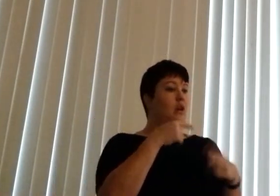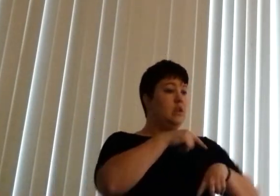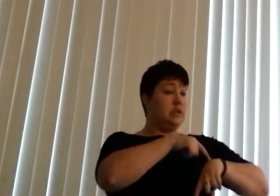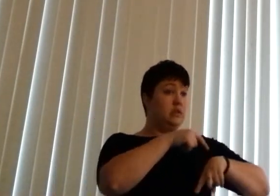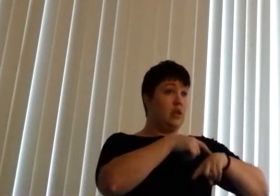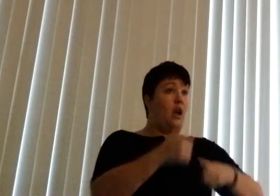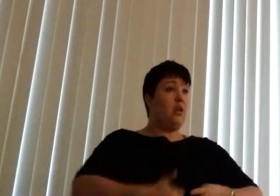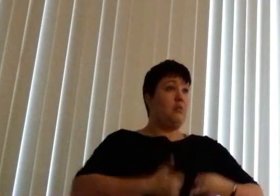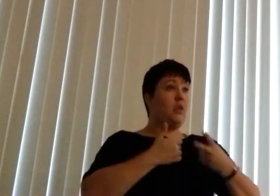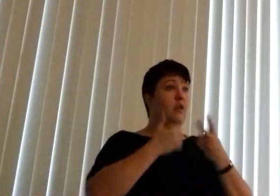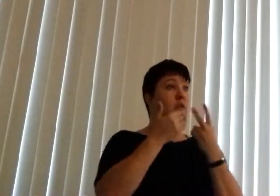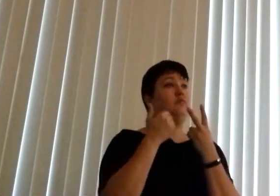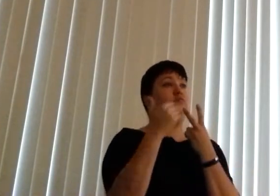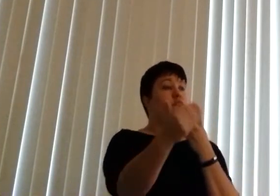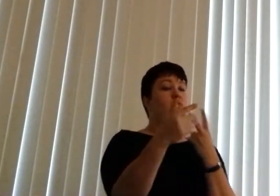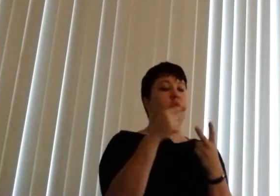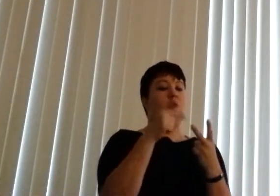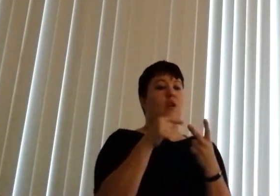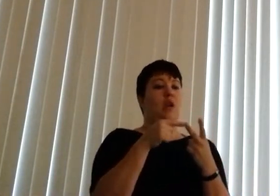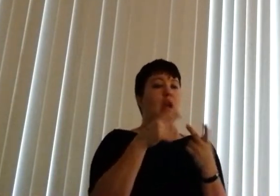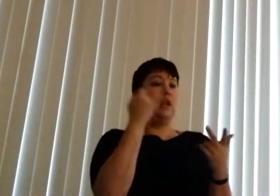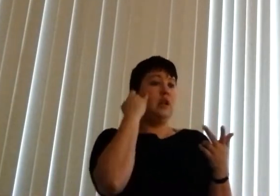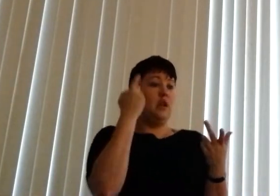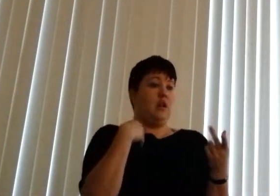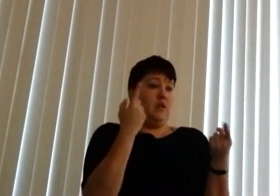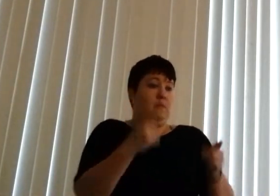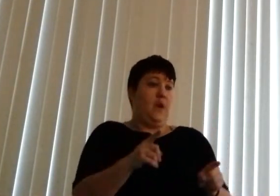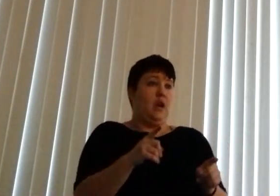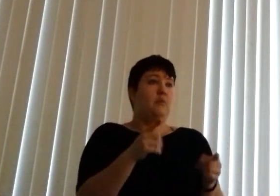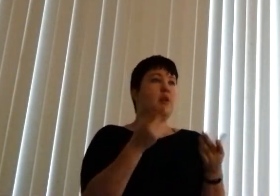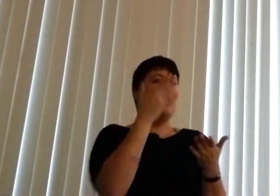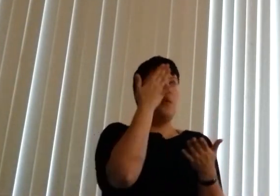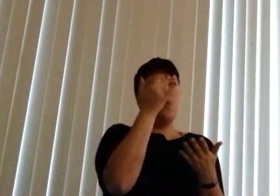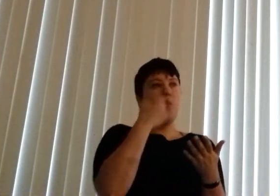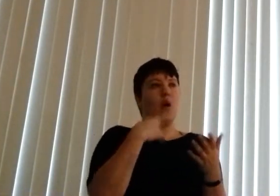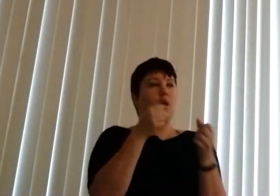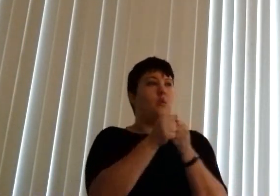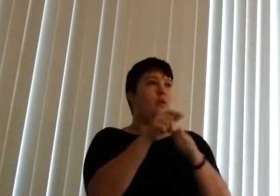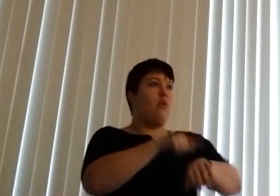such that she might have them for a longer or shorter duration.